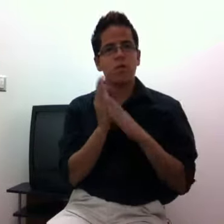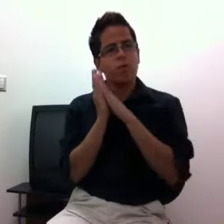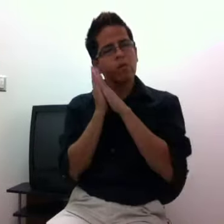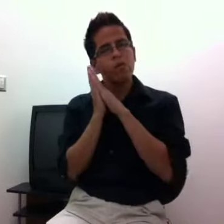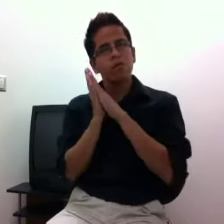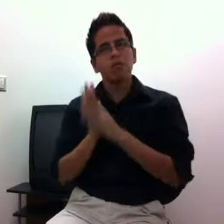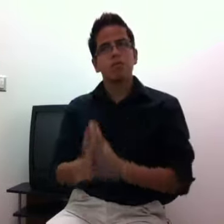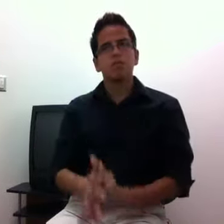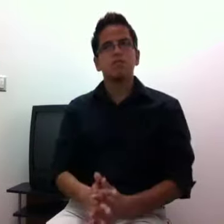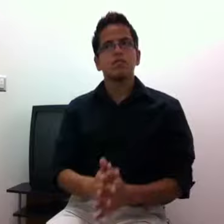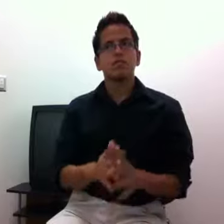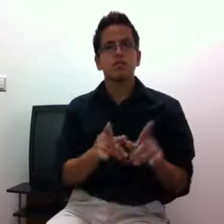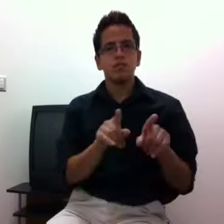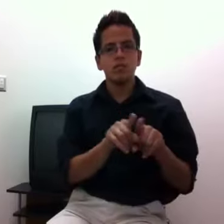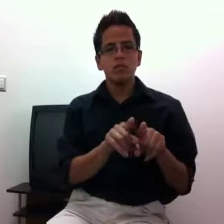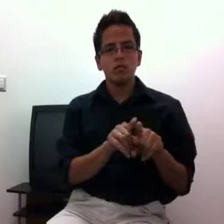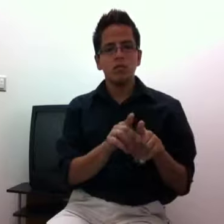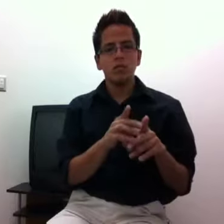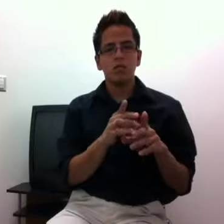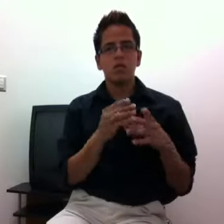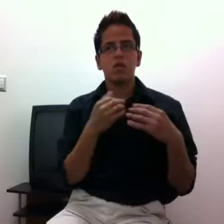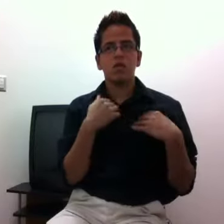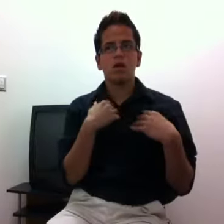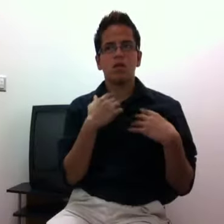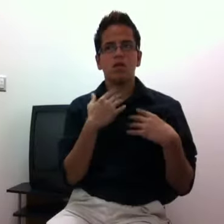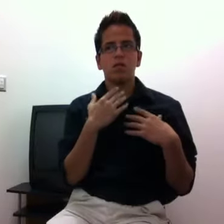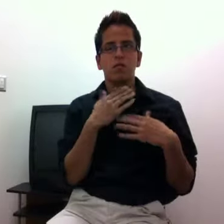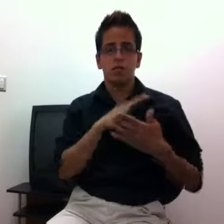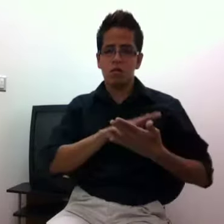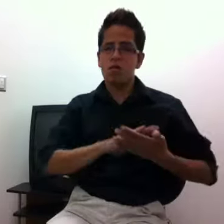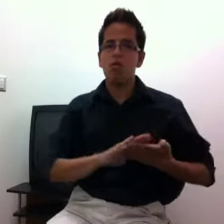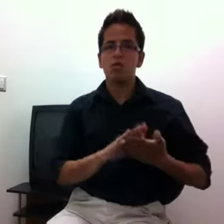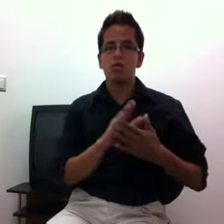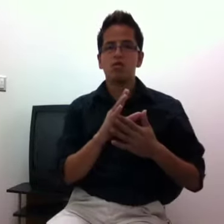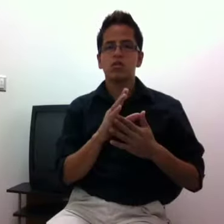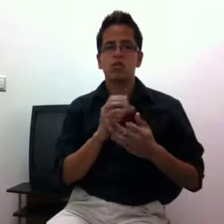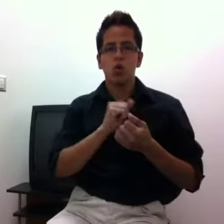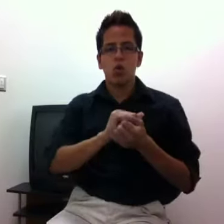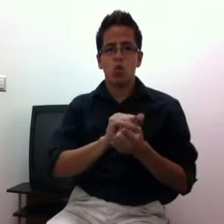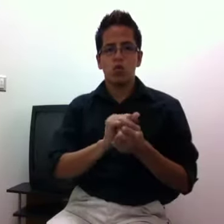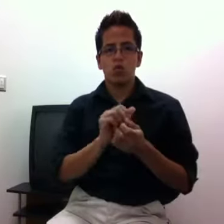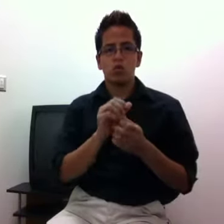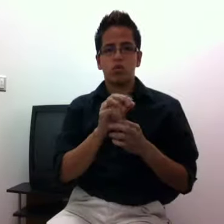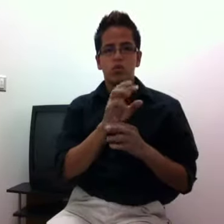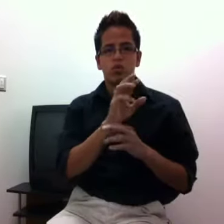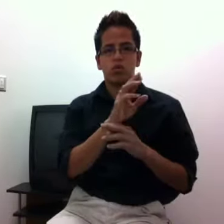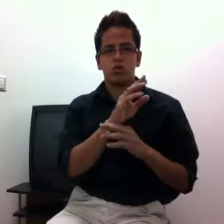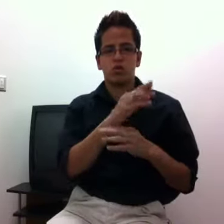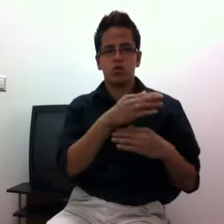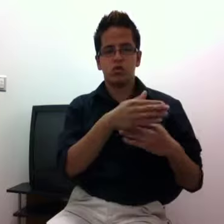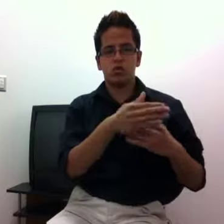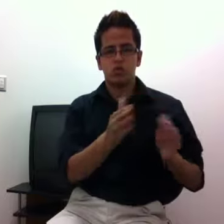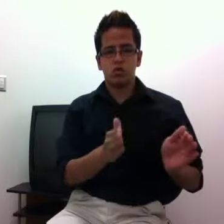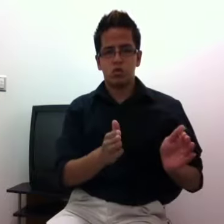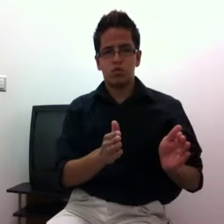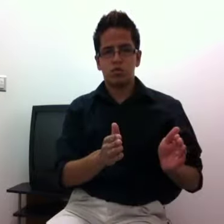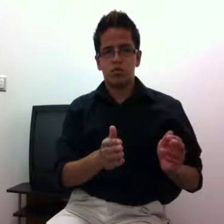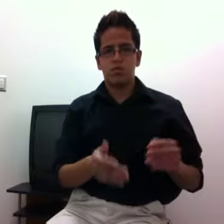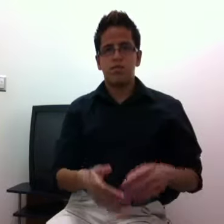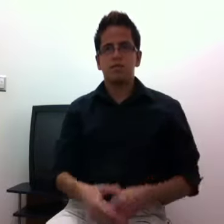Later on, when my grandparents died, I attended the auction where unfortunately everything was auctioned